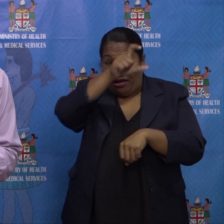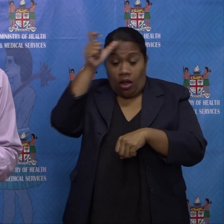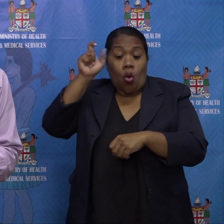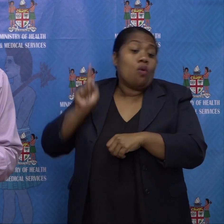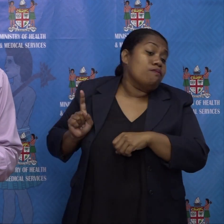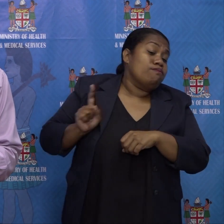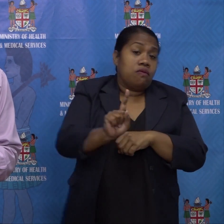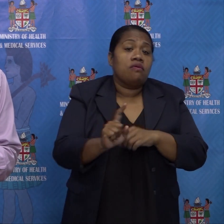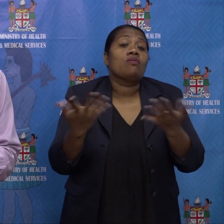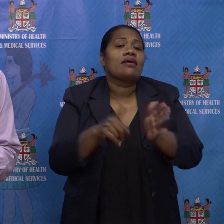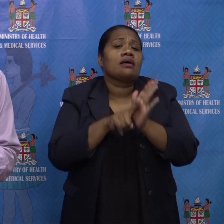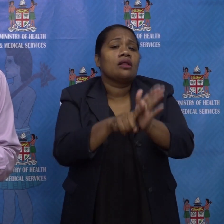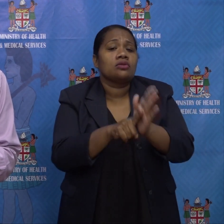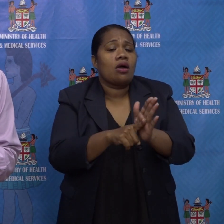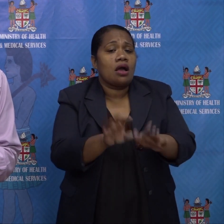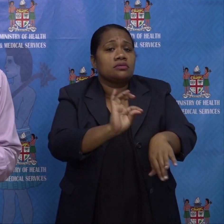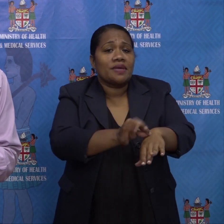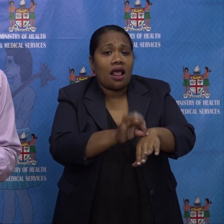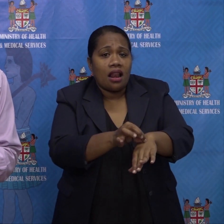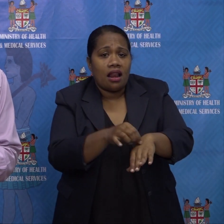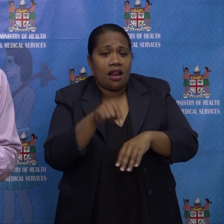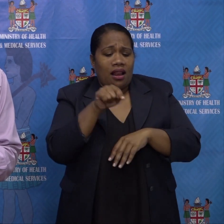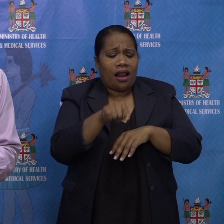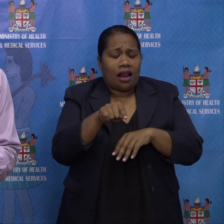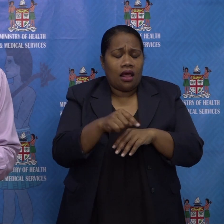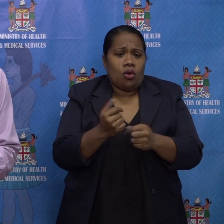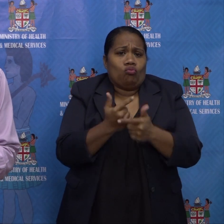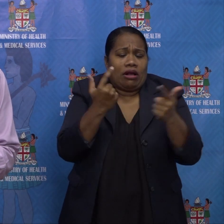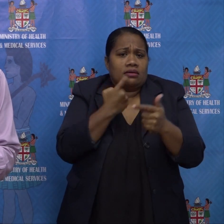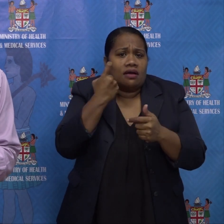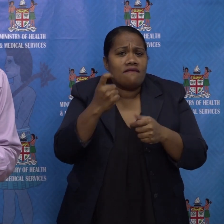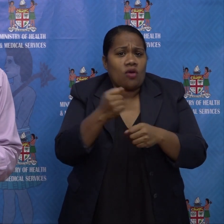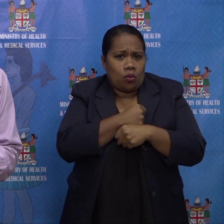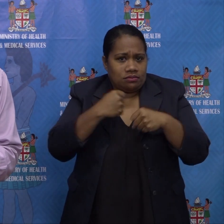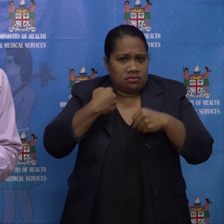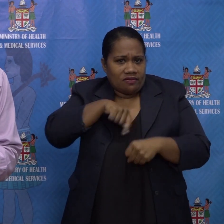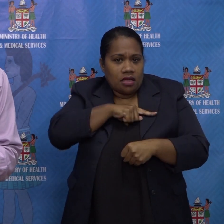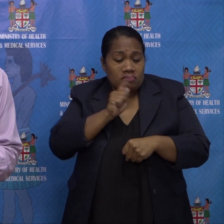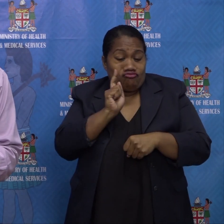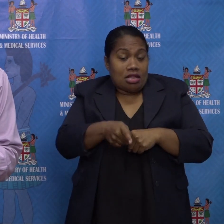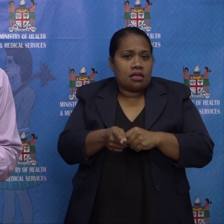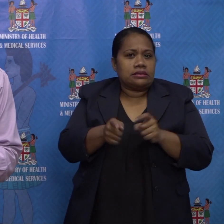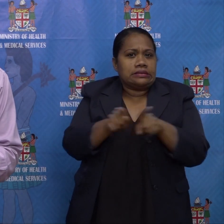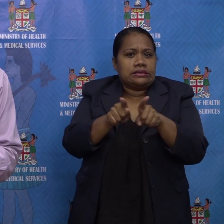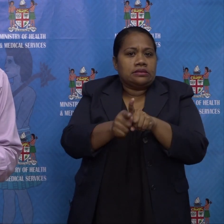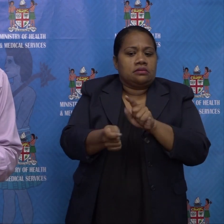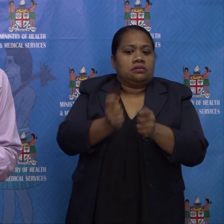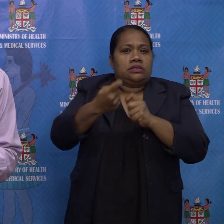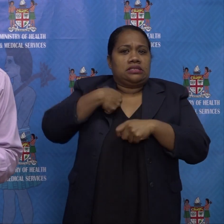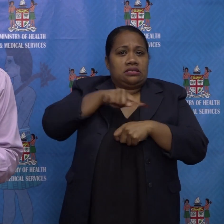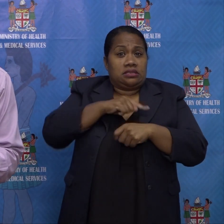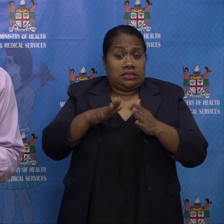This will be the greatest test of our healthcare system. It will be a test for all of us. Lives are at